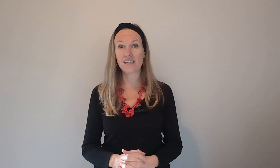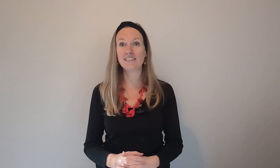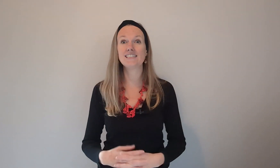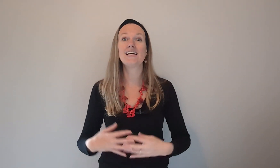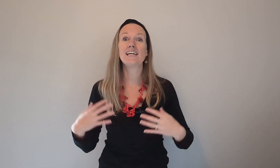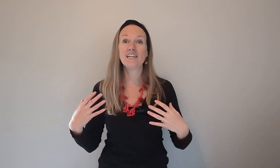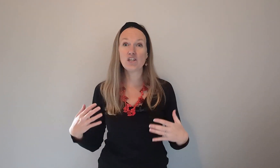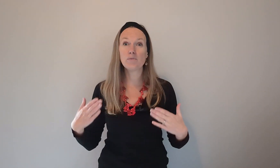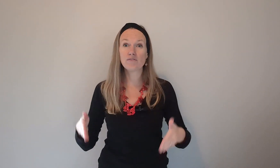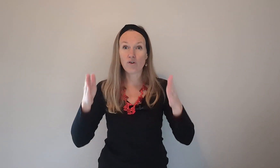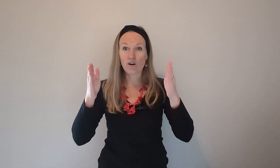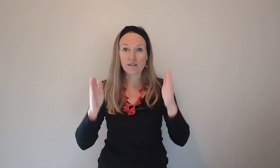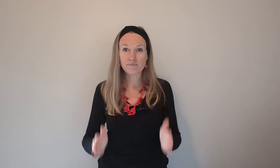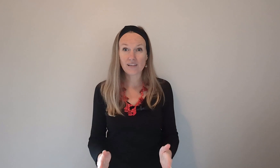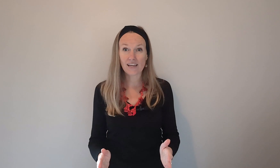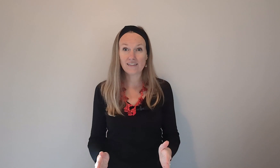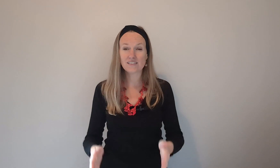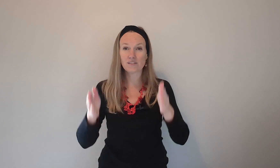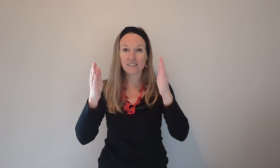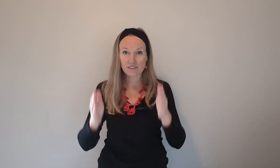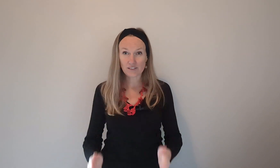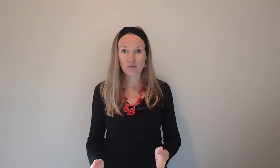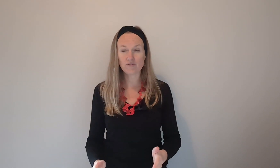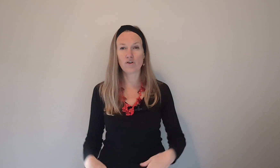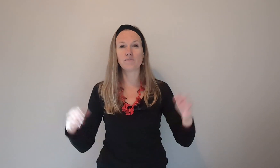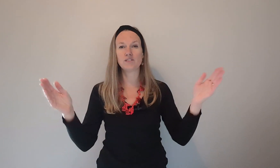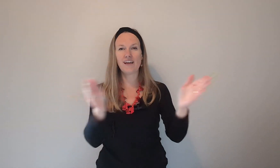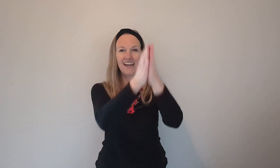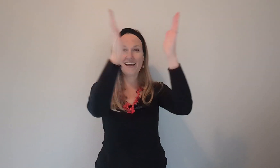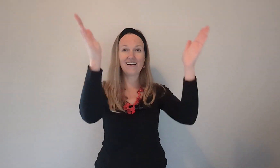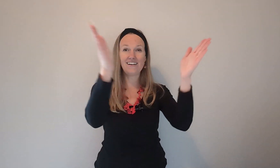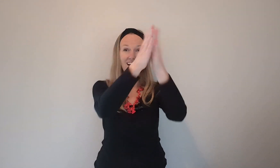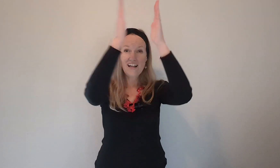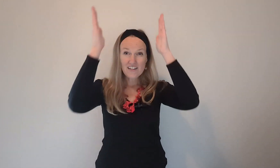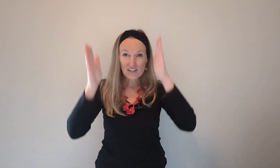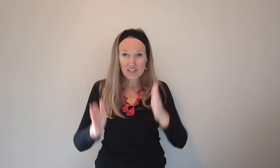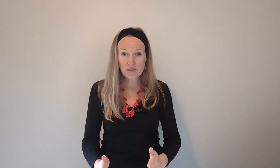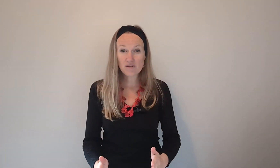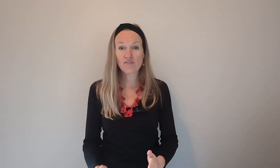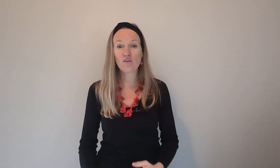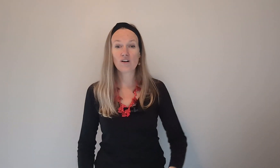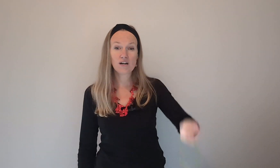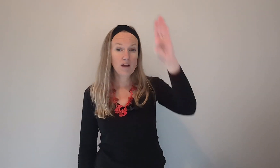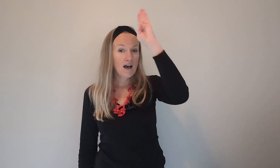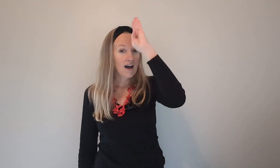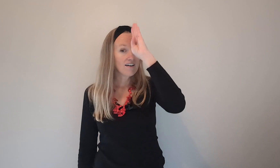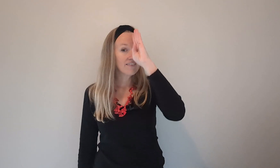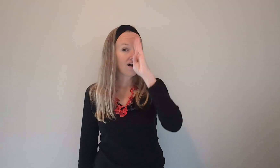means in human form. Okay, so we're going to do in human form. So hail the human form of